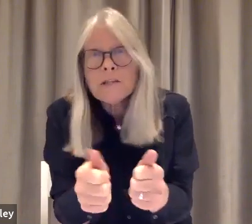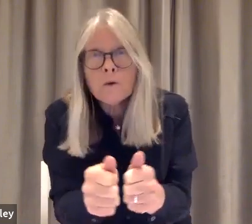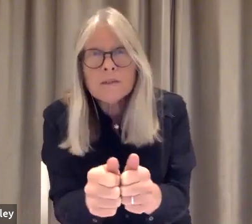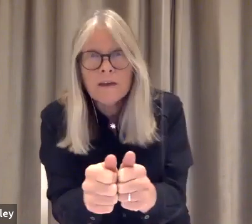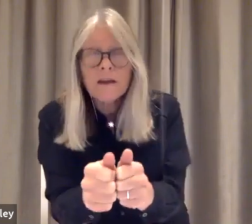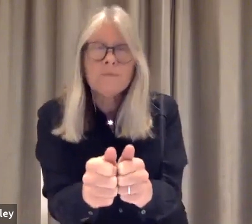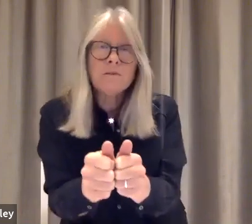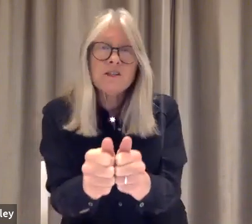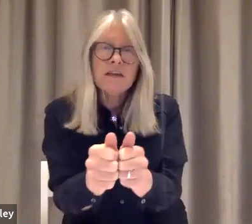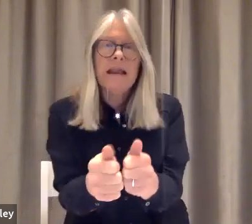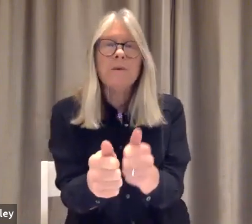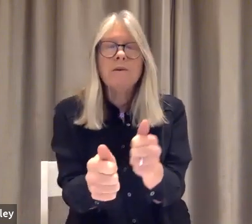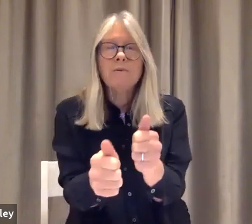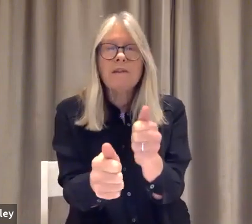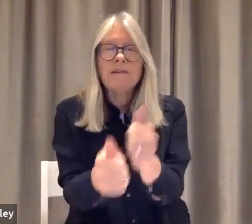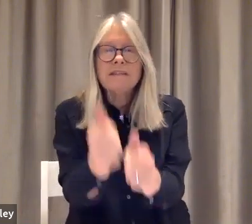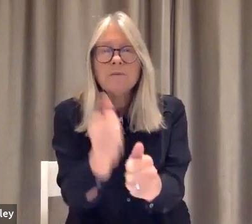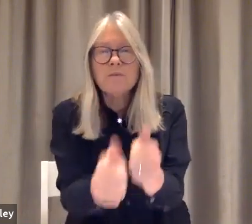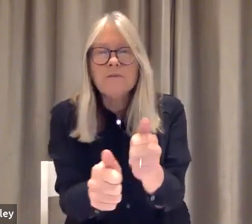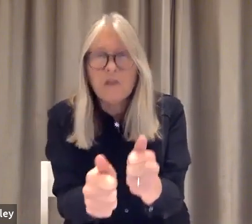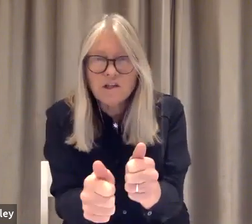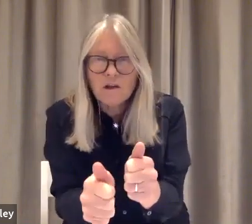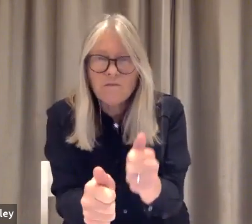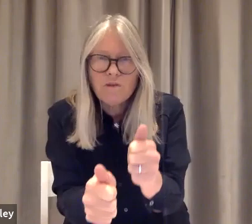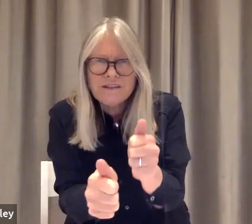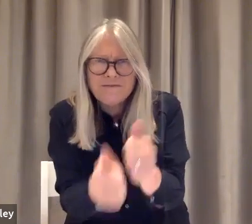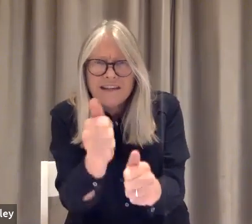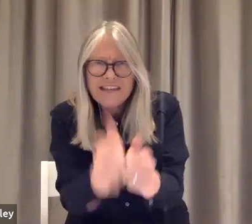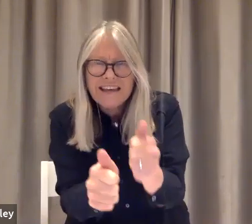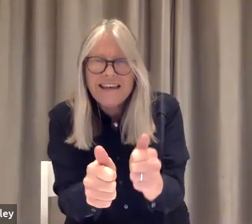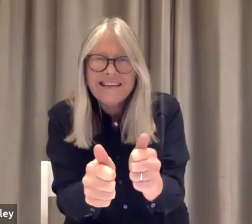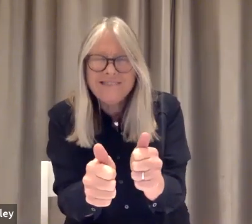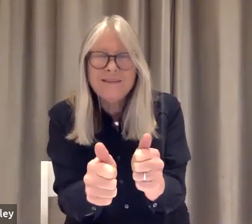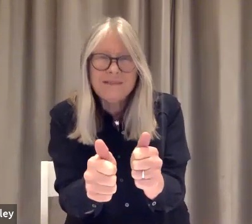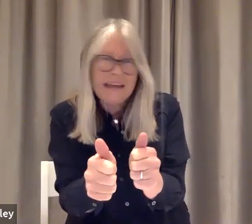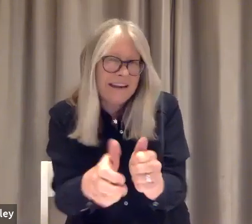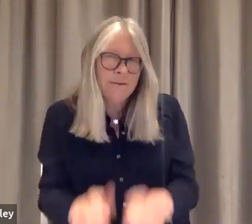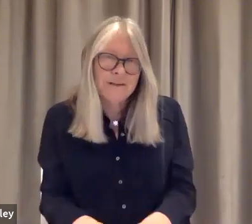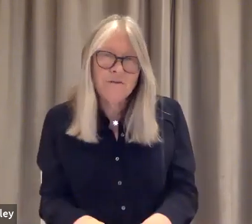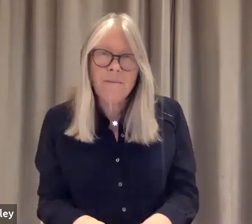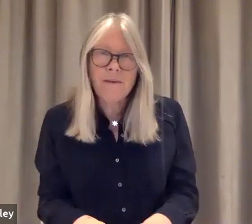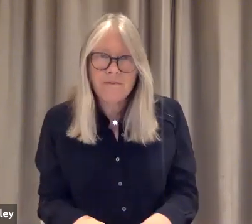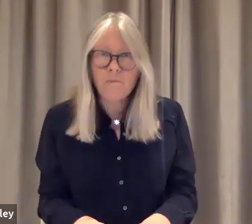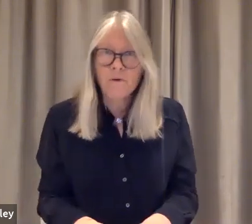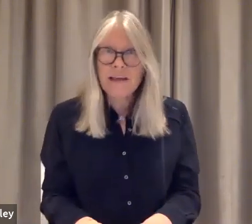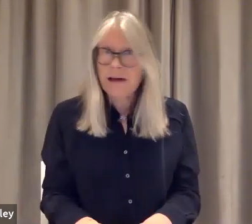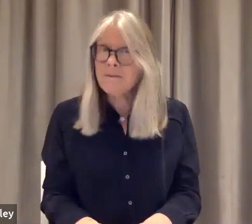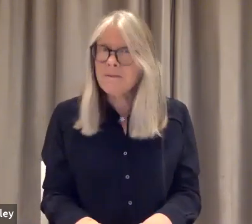old sign that comes from British Sign Language. People think that this comes from the friction of brothers fighting. So sometimes that can help to remember how to make the